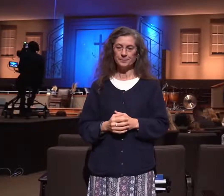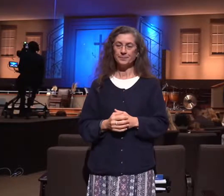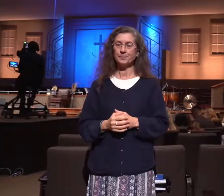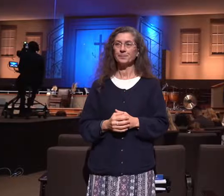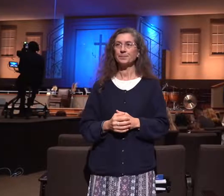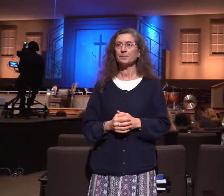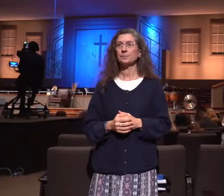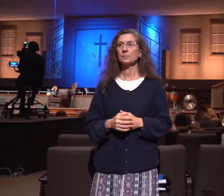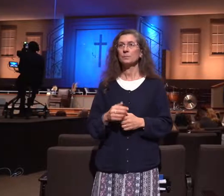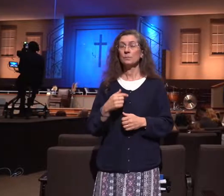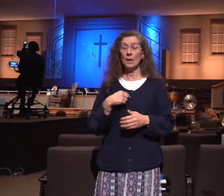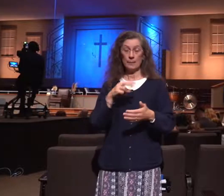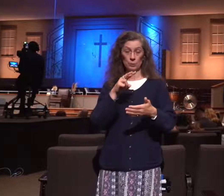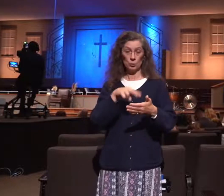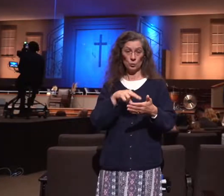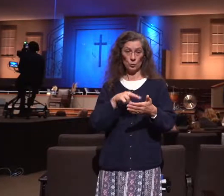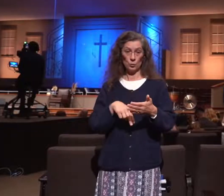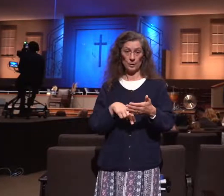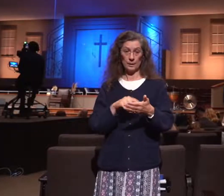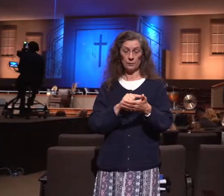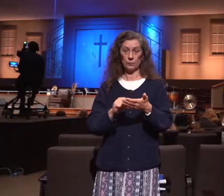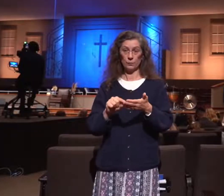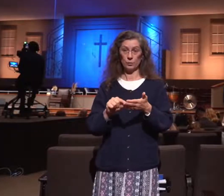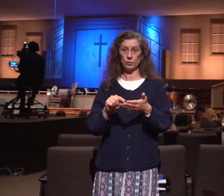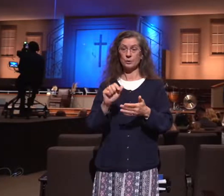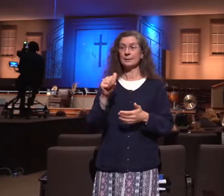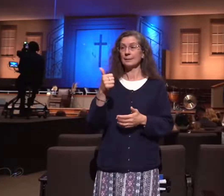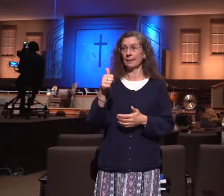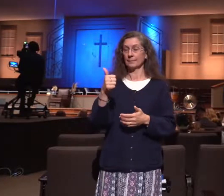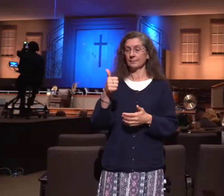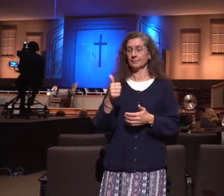And I'm going to begin reading with verse 10.